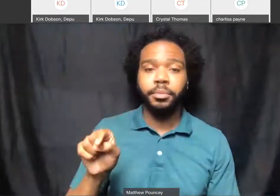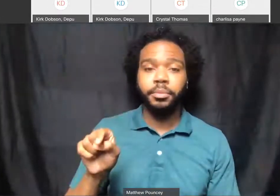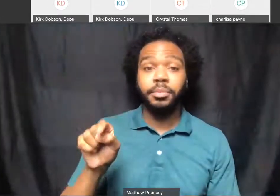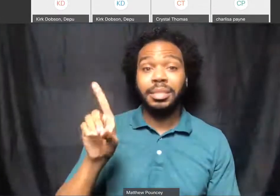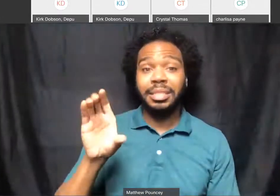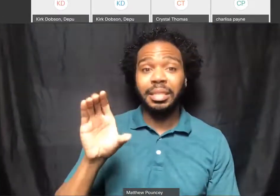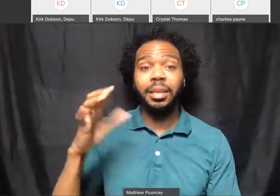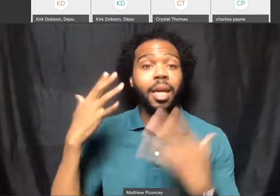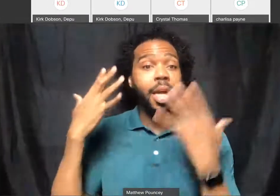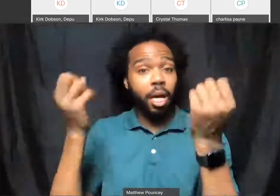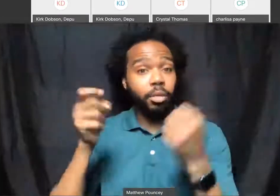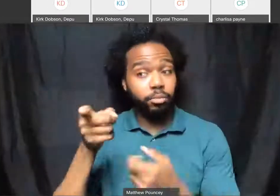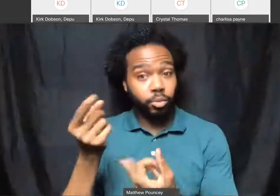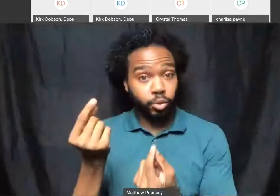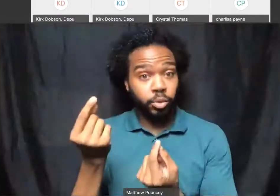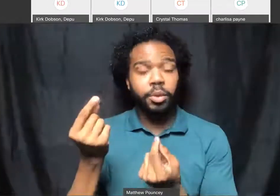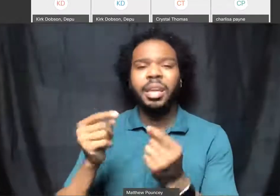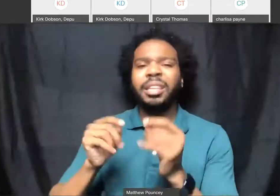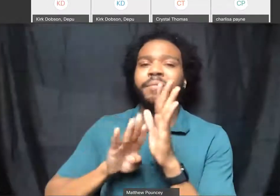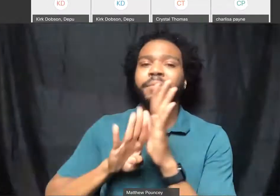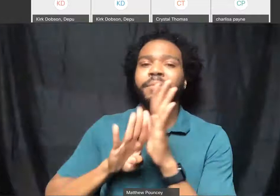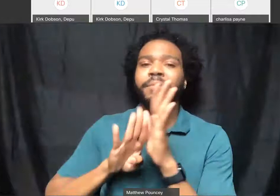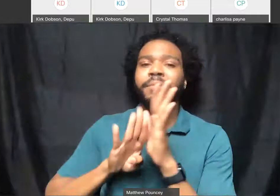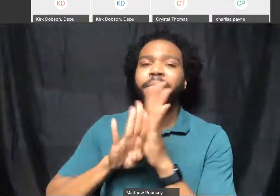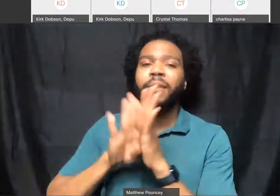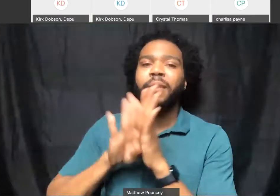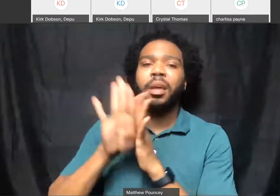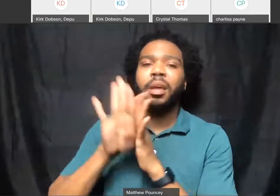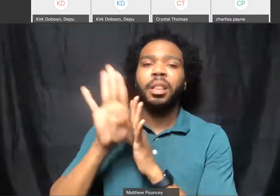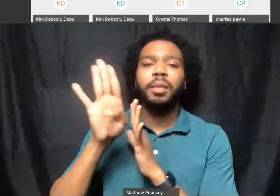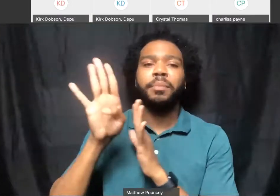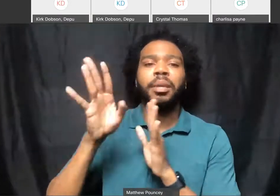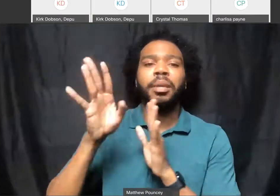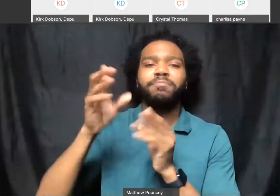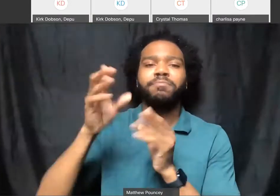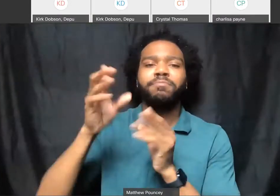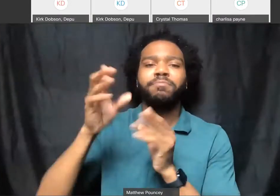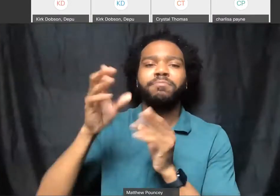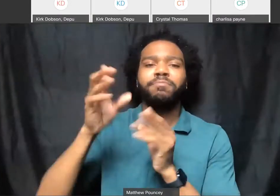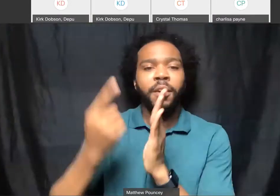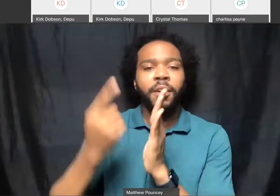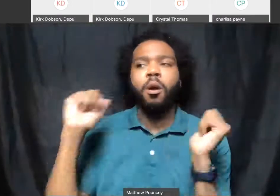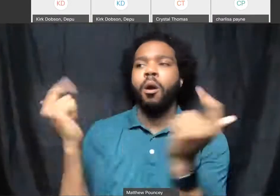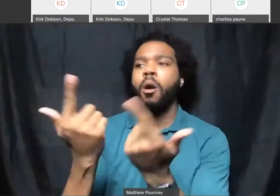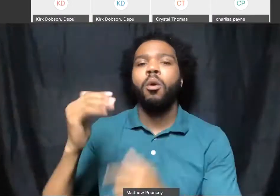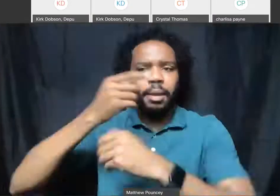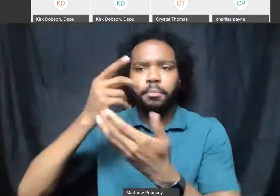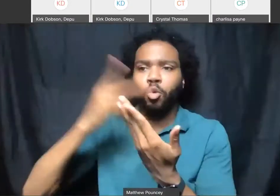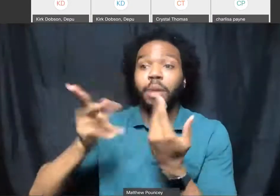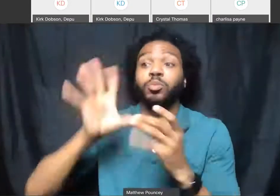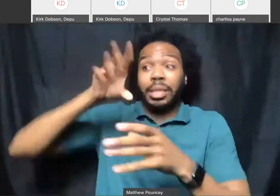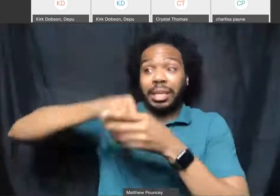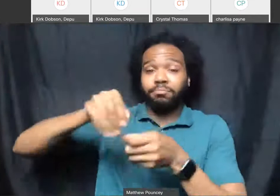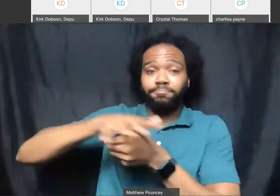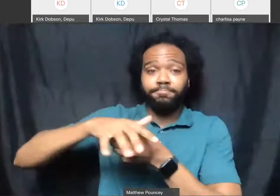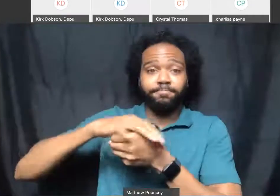is developing guidance on all adult day programs in the district, and we hope that that will be published soon. They've